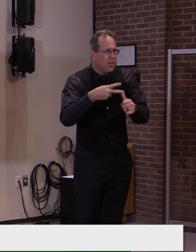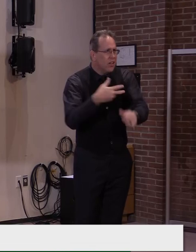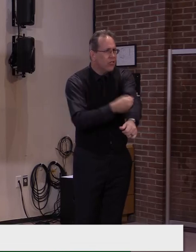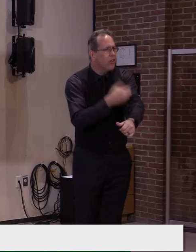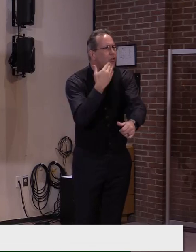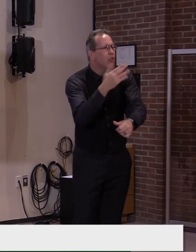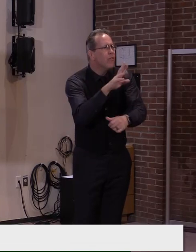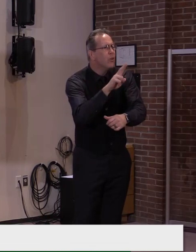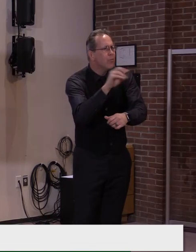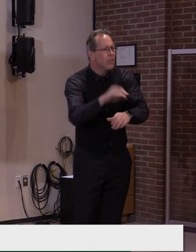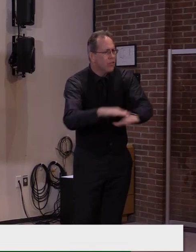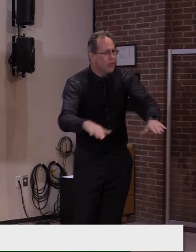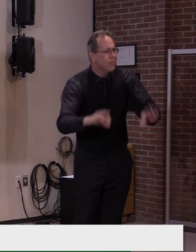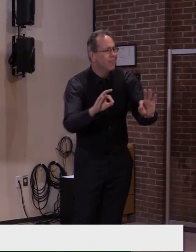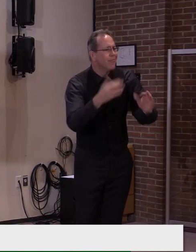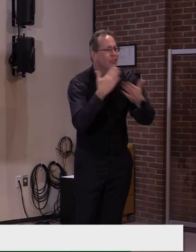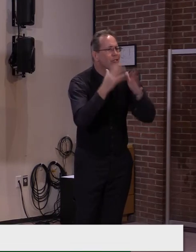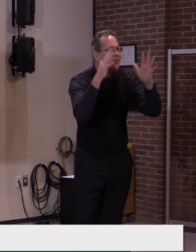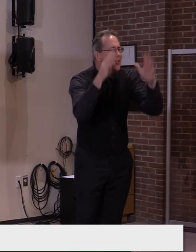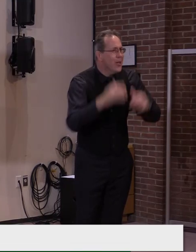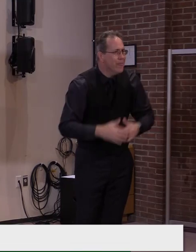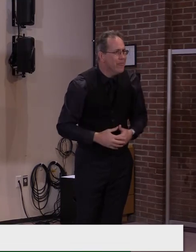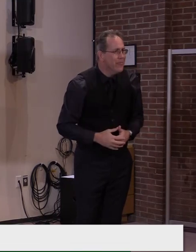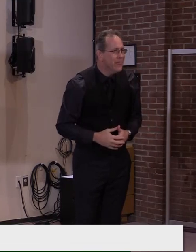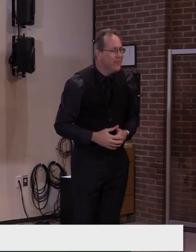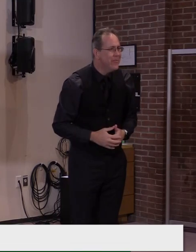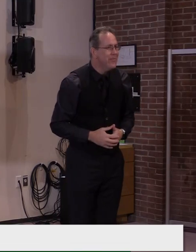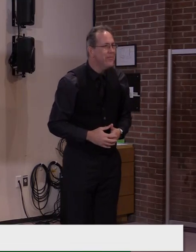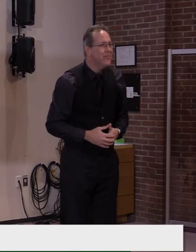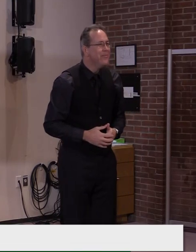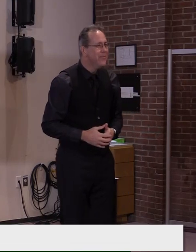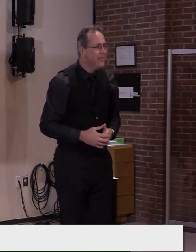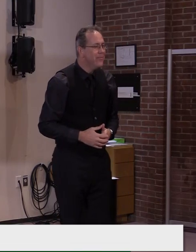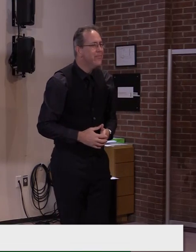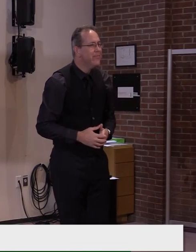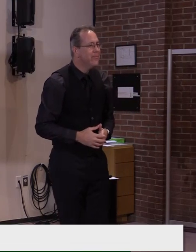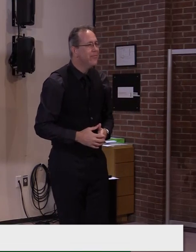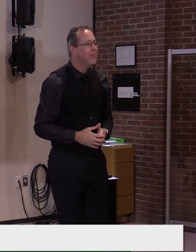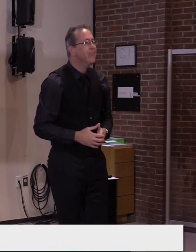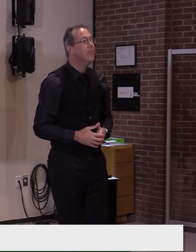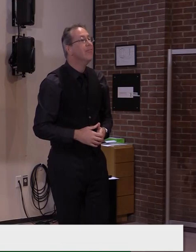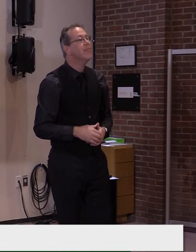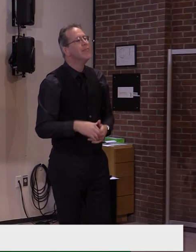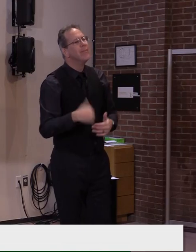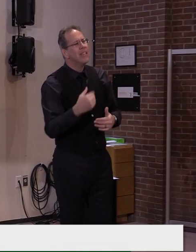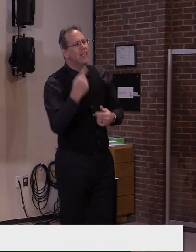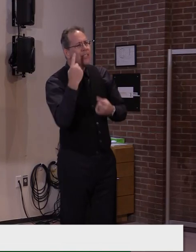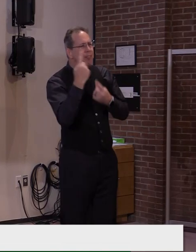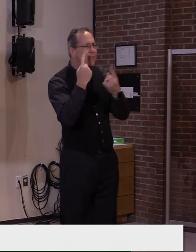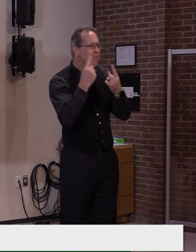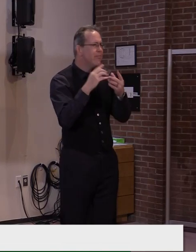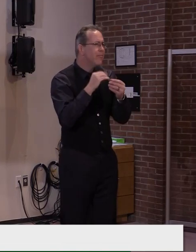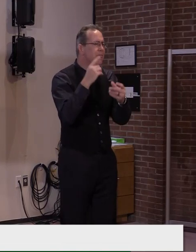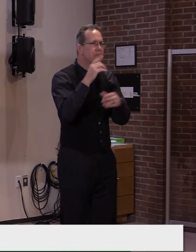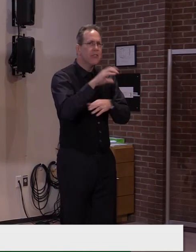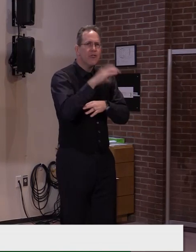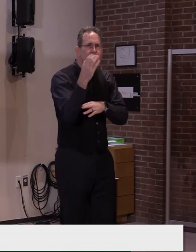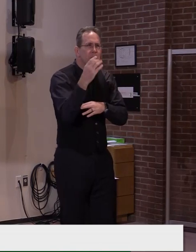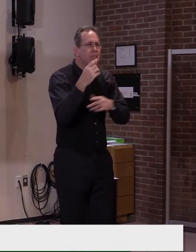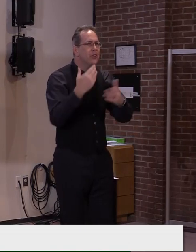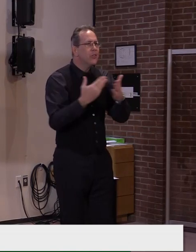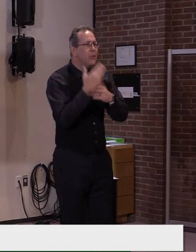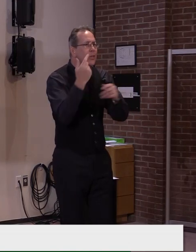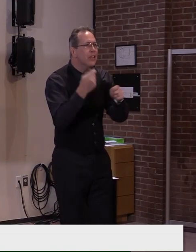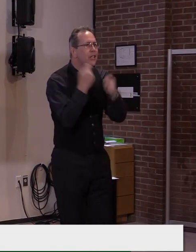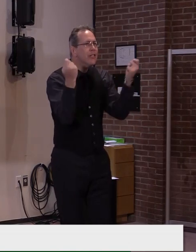week, during this holiday season, we're asking Vermonters to take some common sense steps to help us keep the number